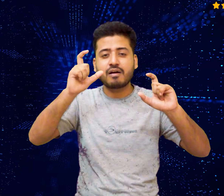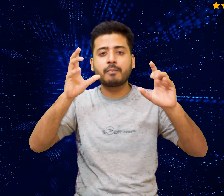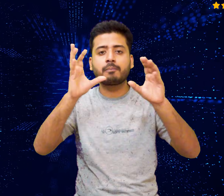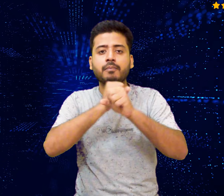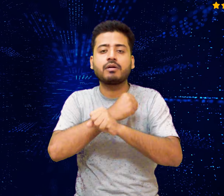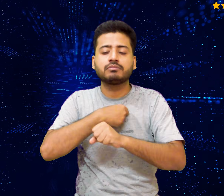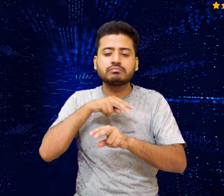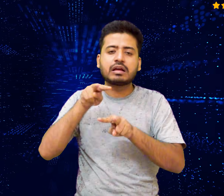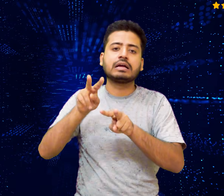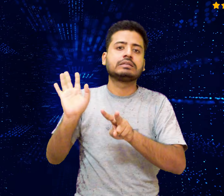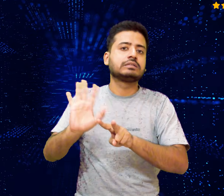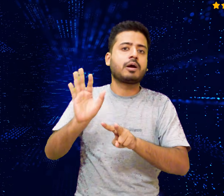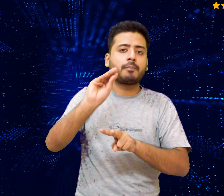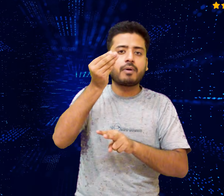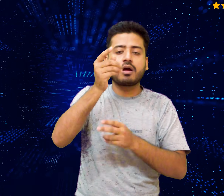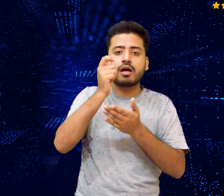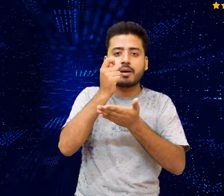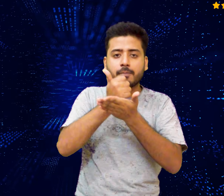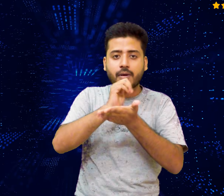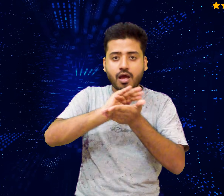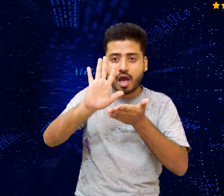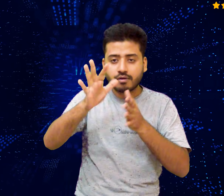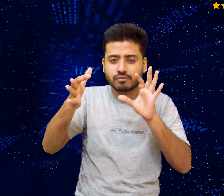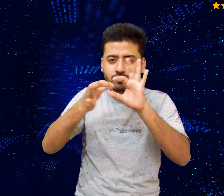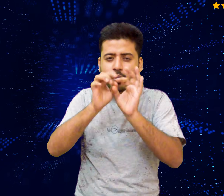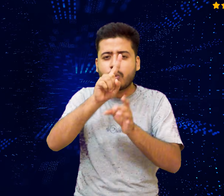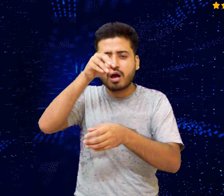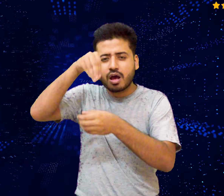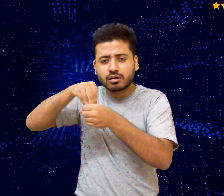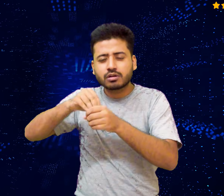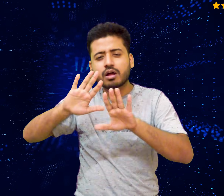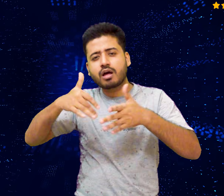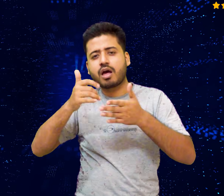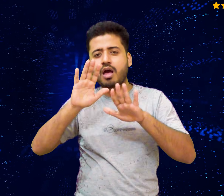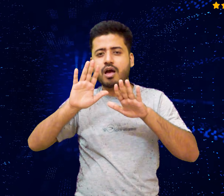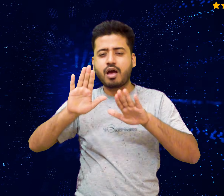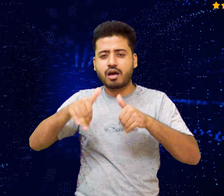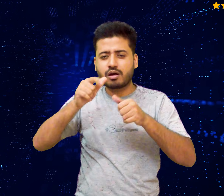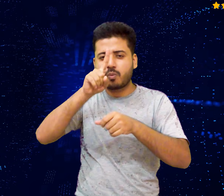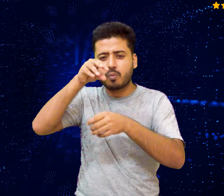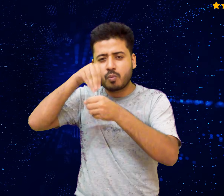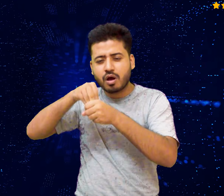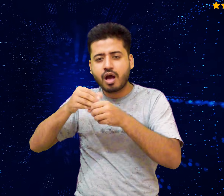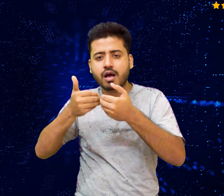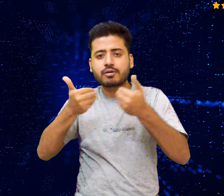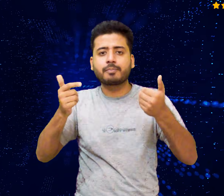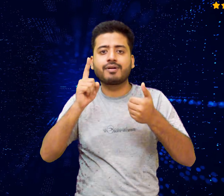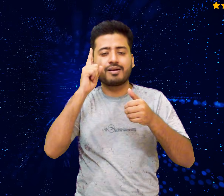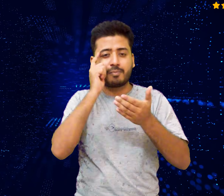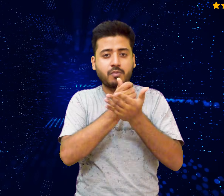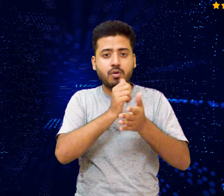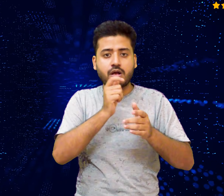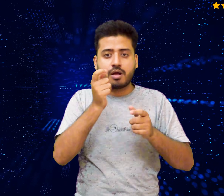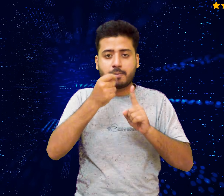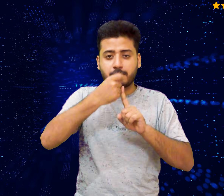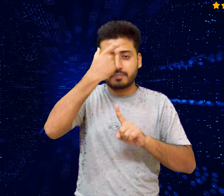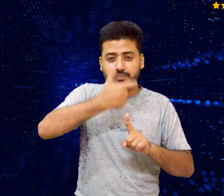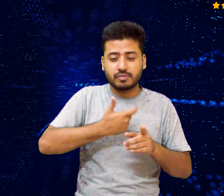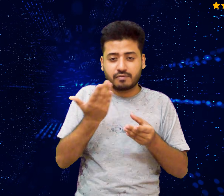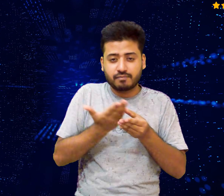e.g., YubiKey. Biometric authentication, e.g., fingerprint, facial recognition. Be cautious of